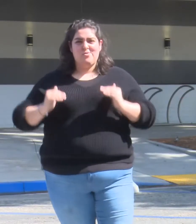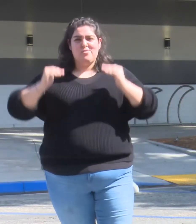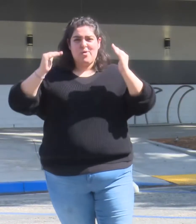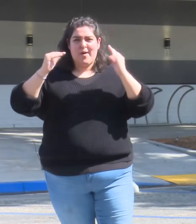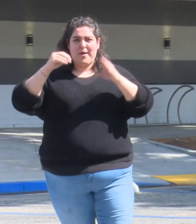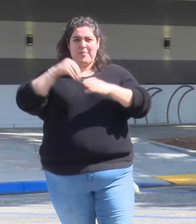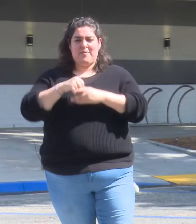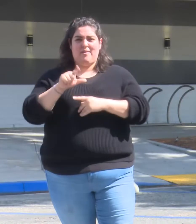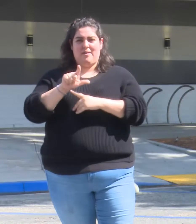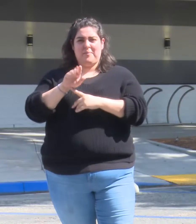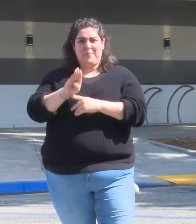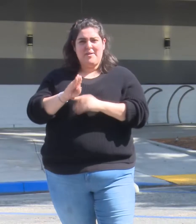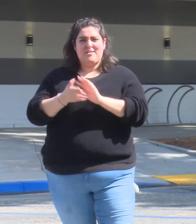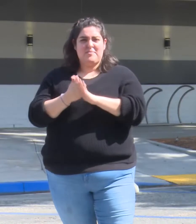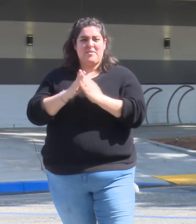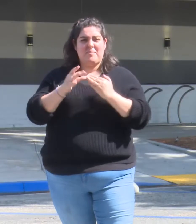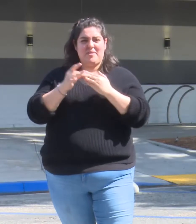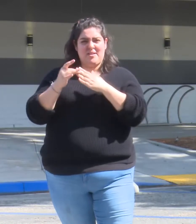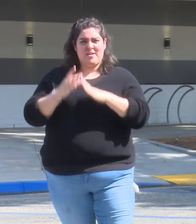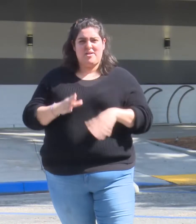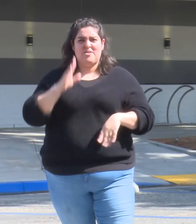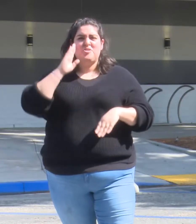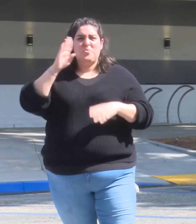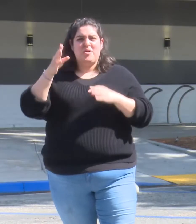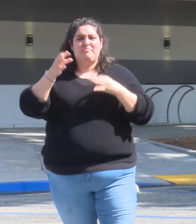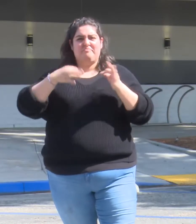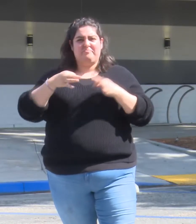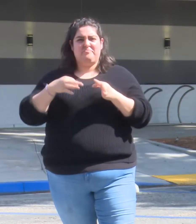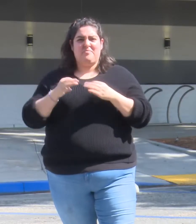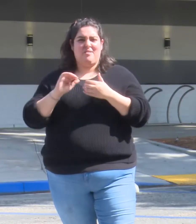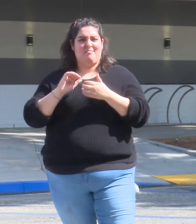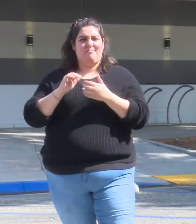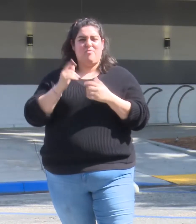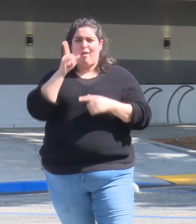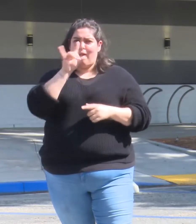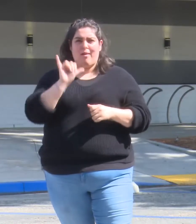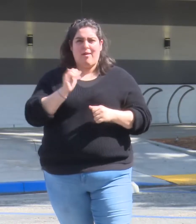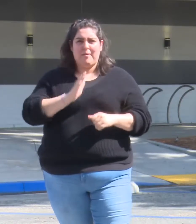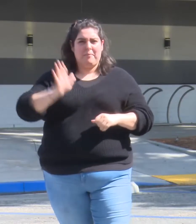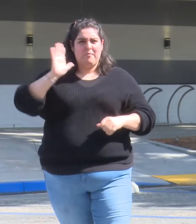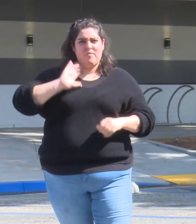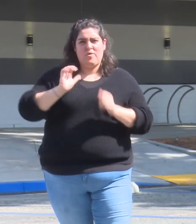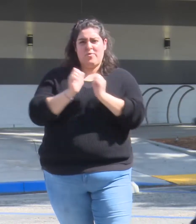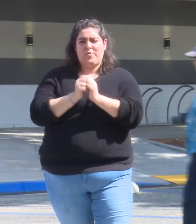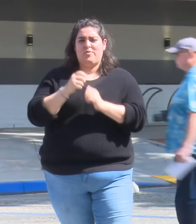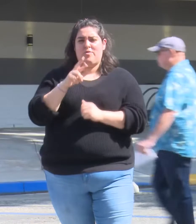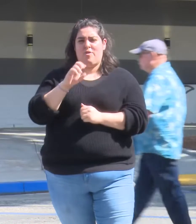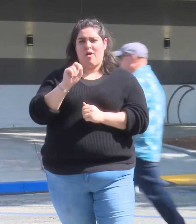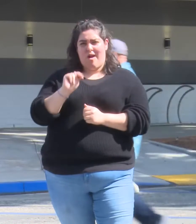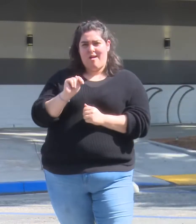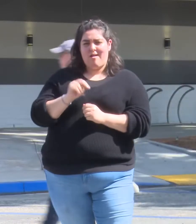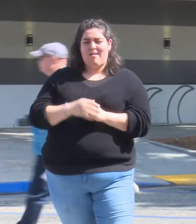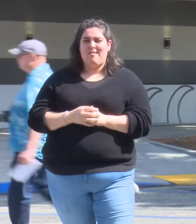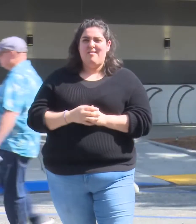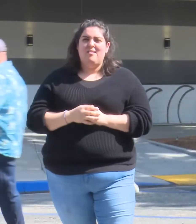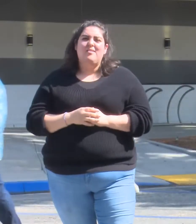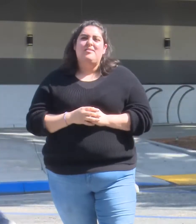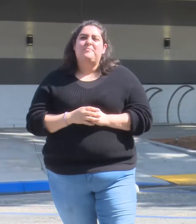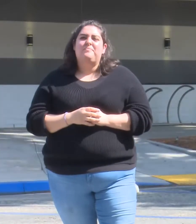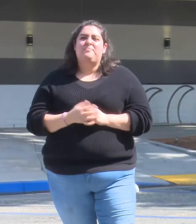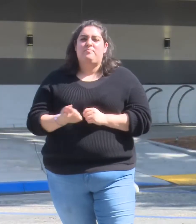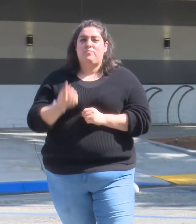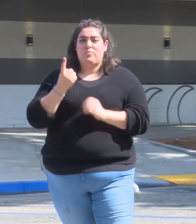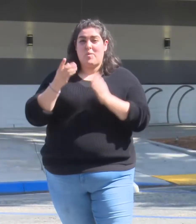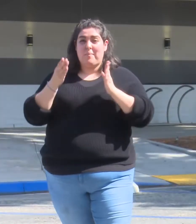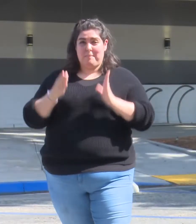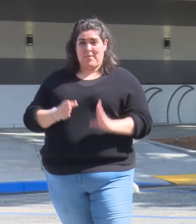become leaders in Long Beach. So I'm going to tell you a little bit about how it was for Ron and how we were. One of the persons